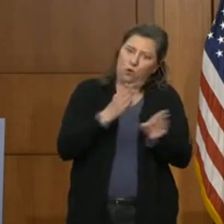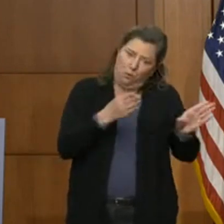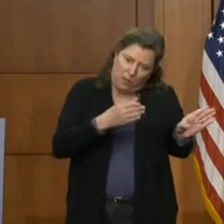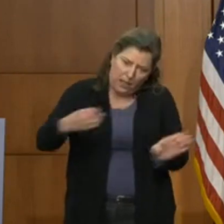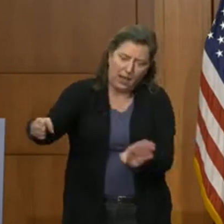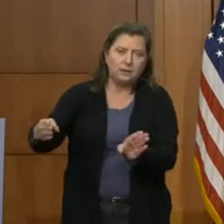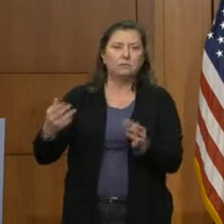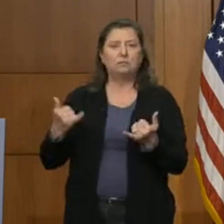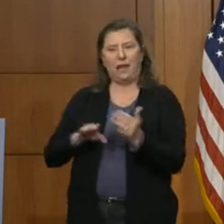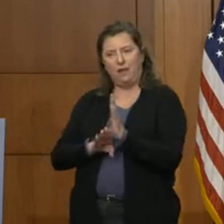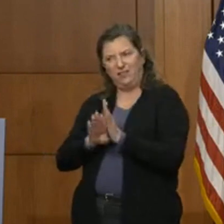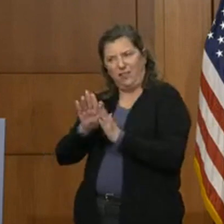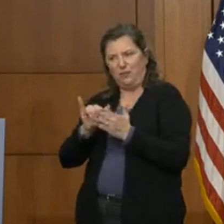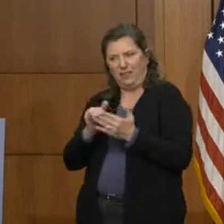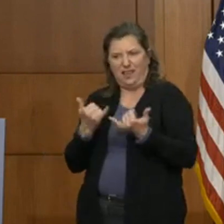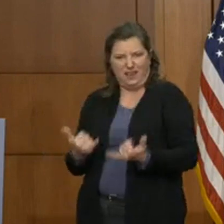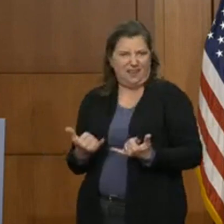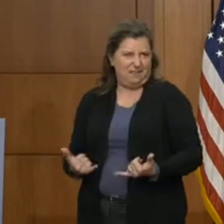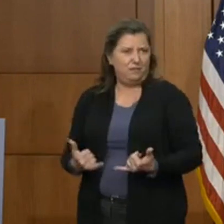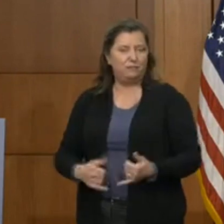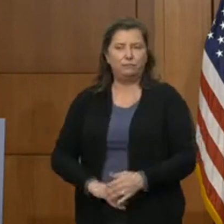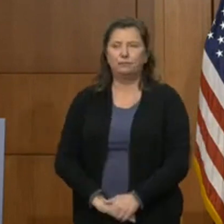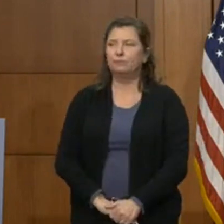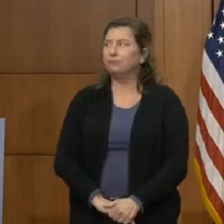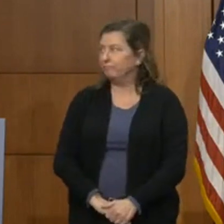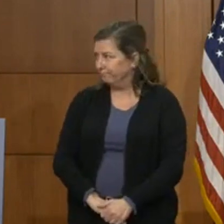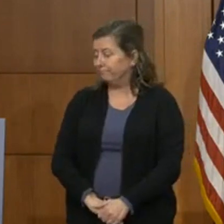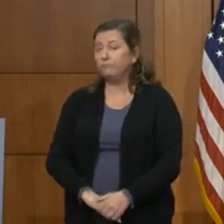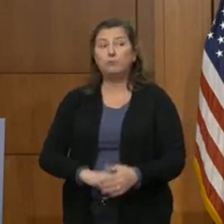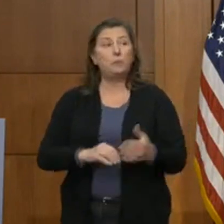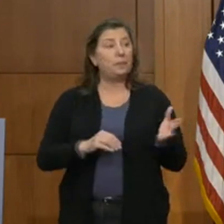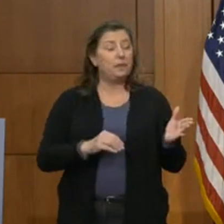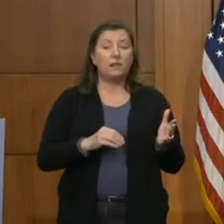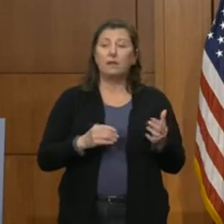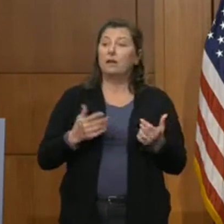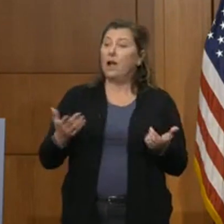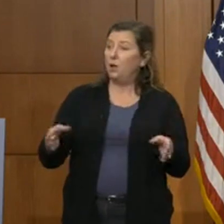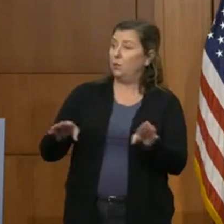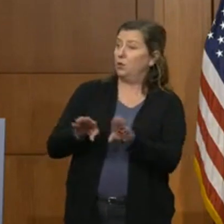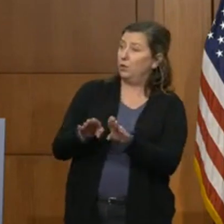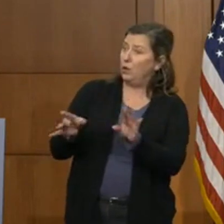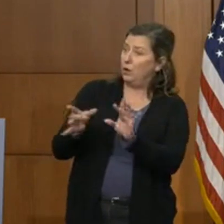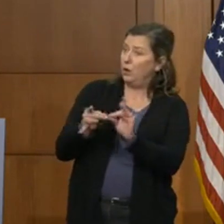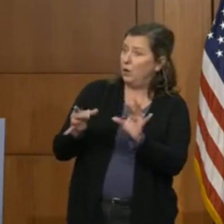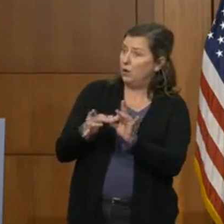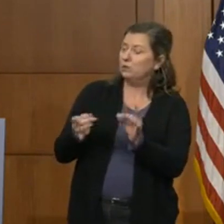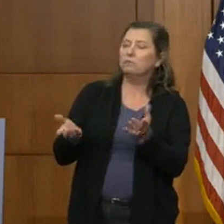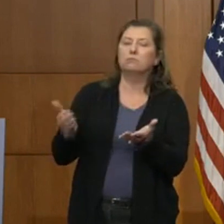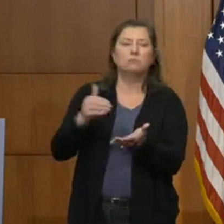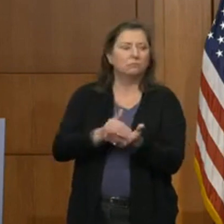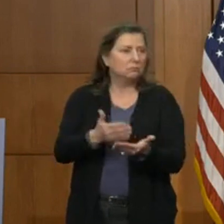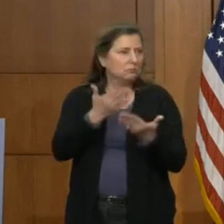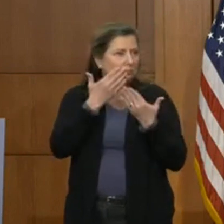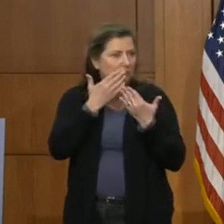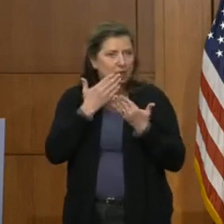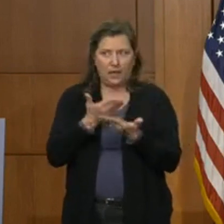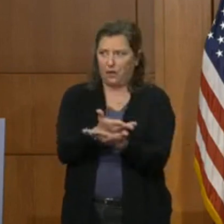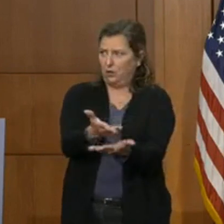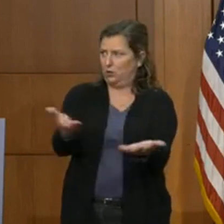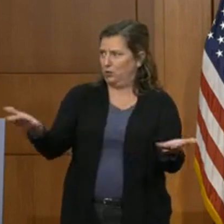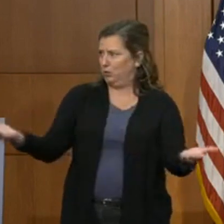of developing that plan as we speak. Thank you. I want to just close by, again, thanking all of you